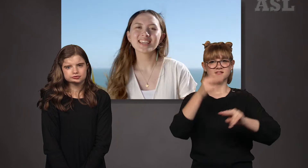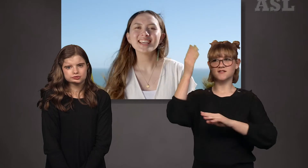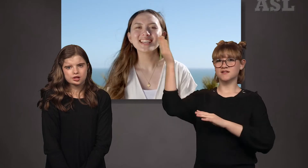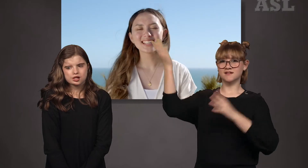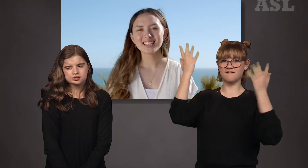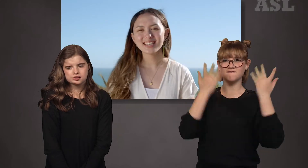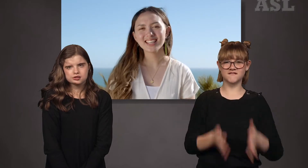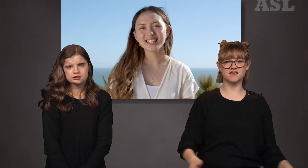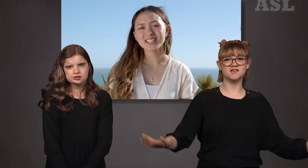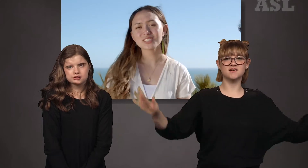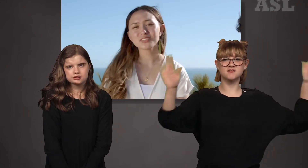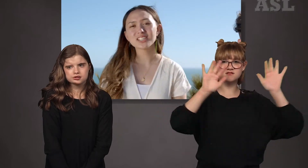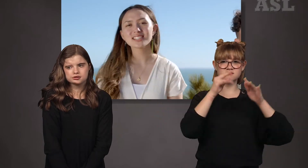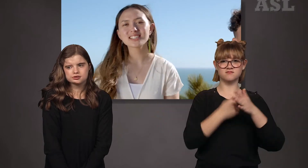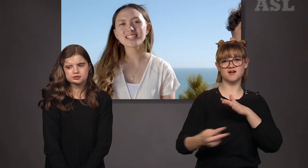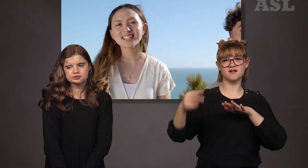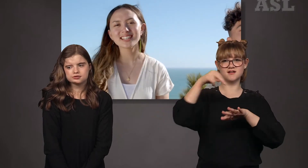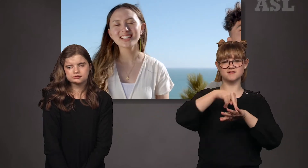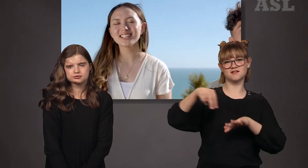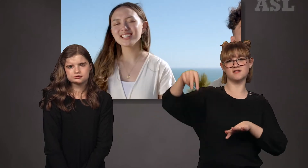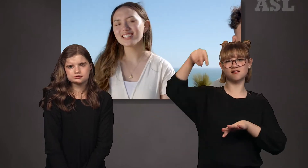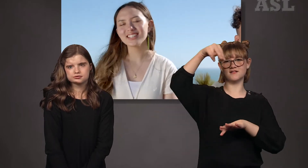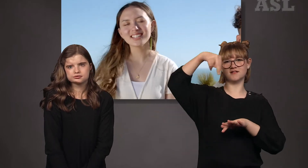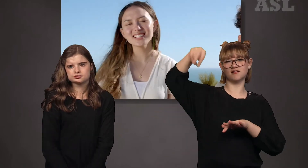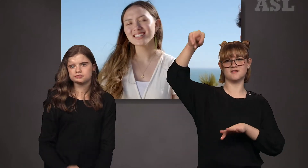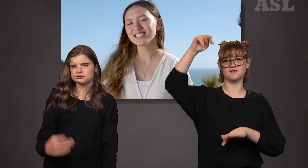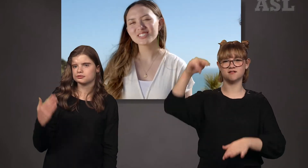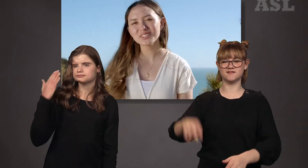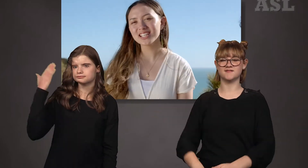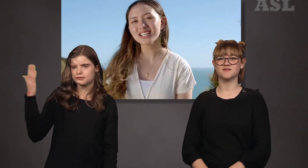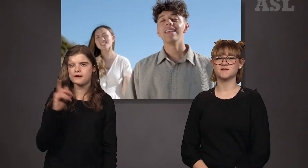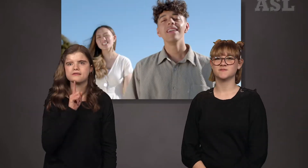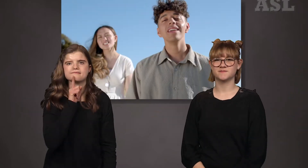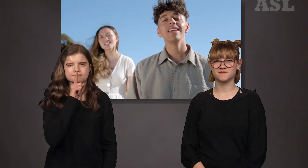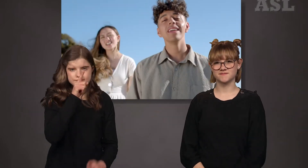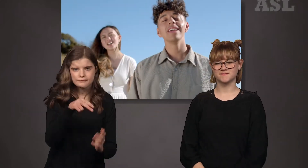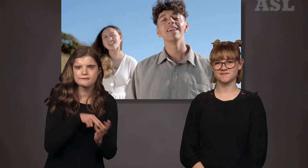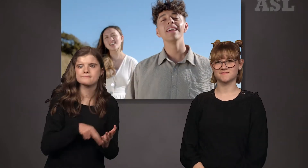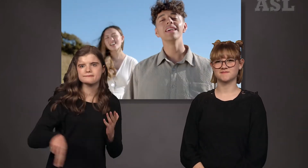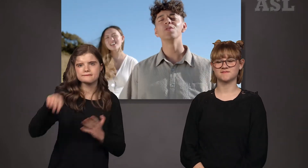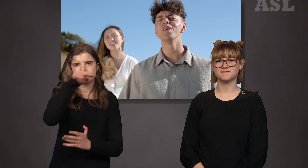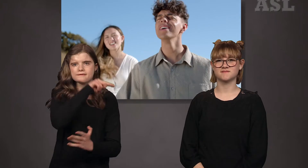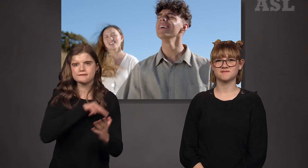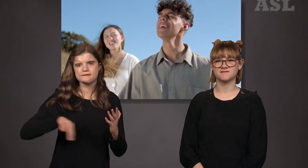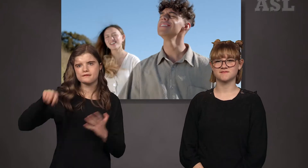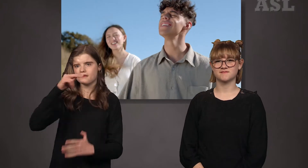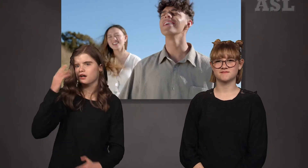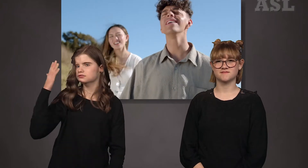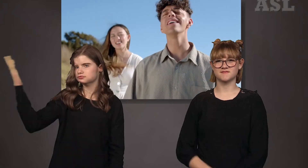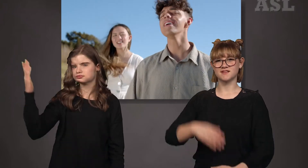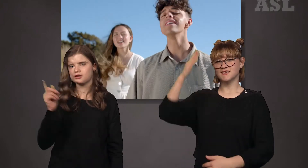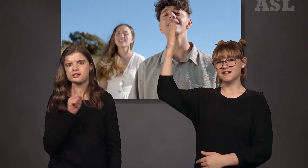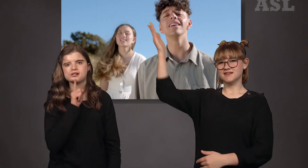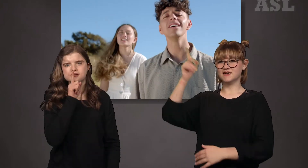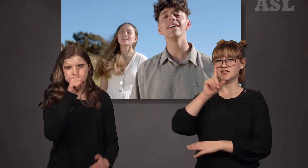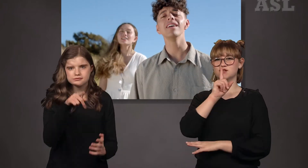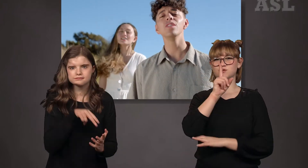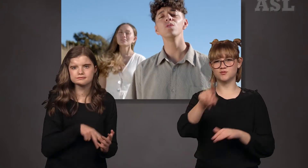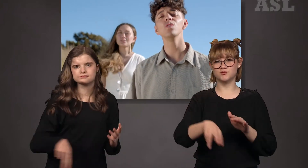He is risen, he is risen He is risen